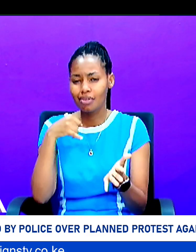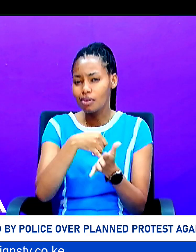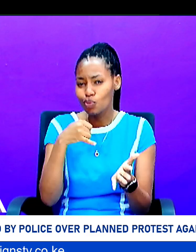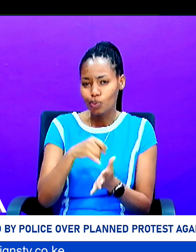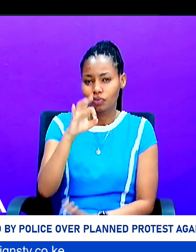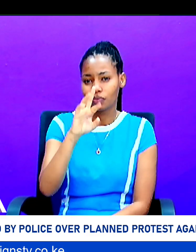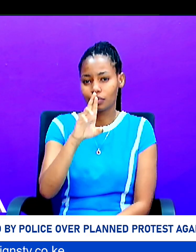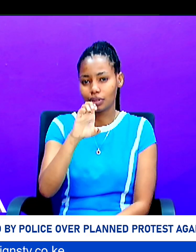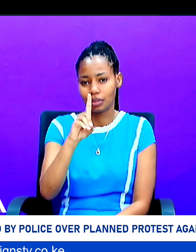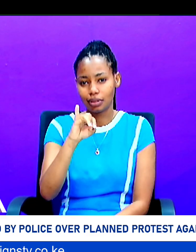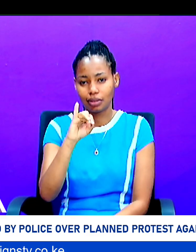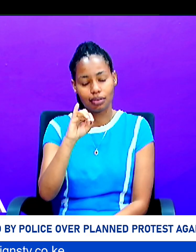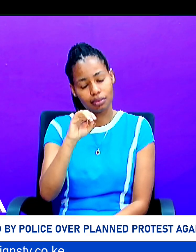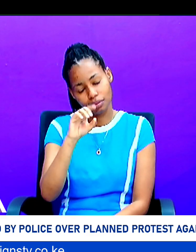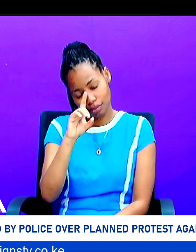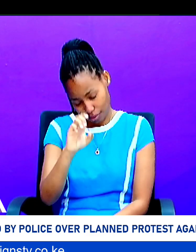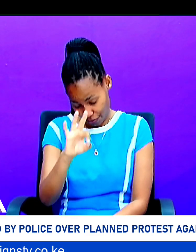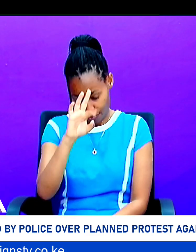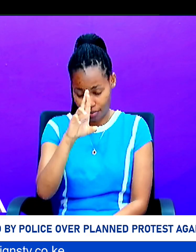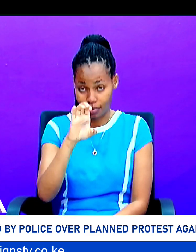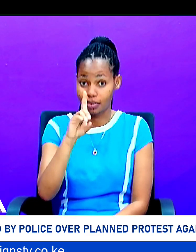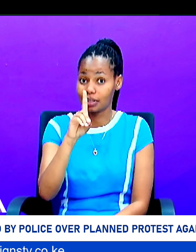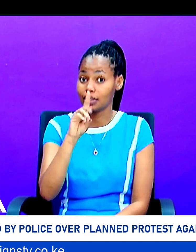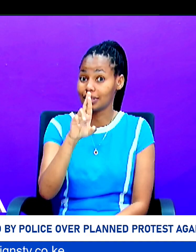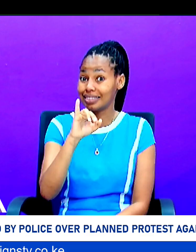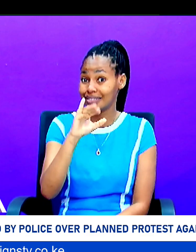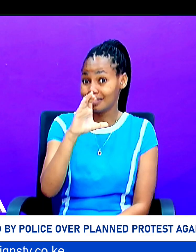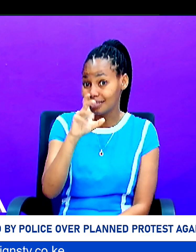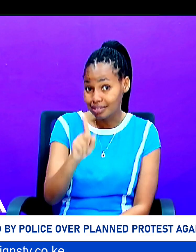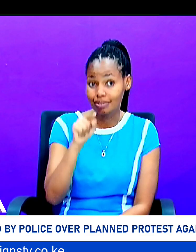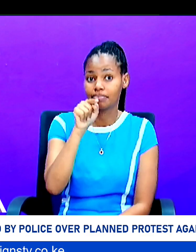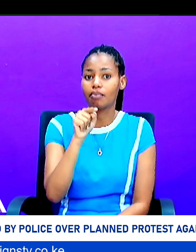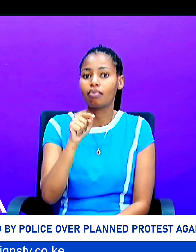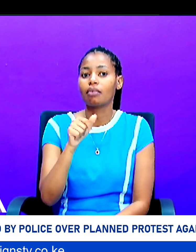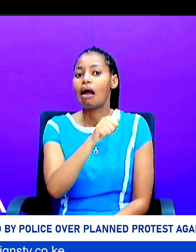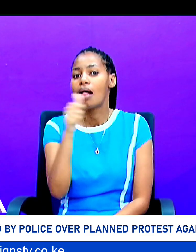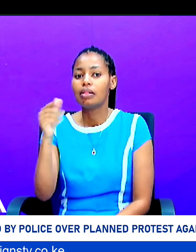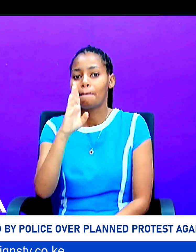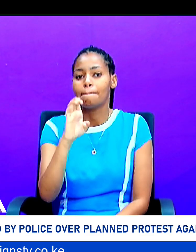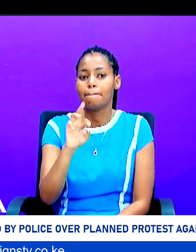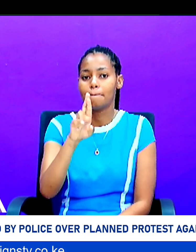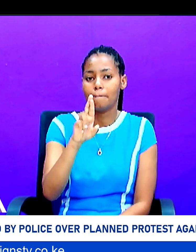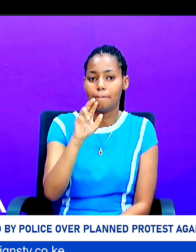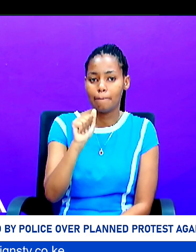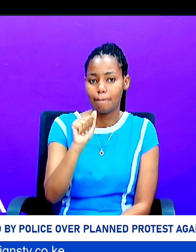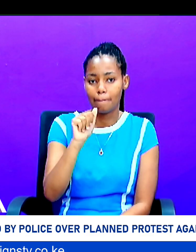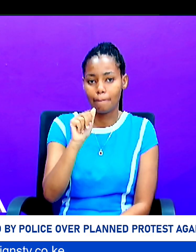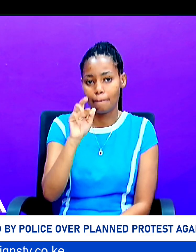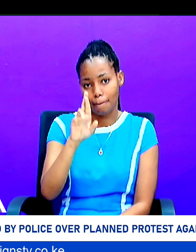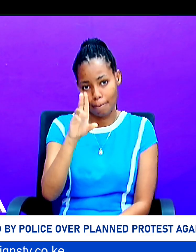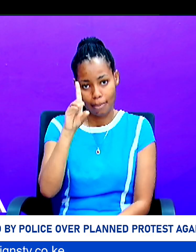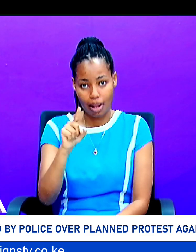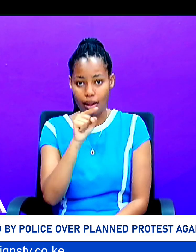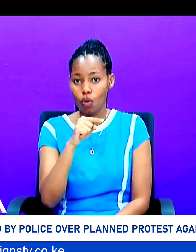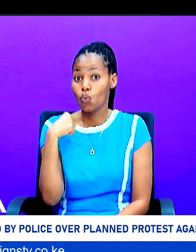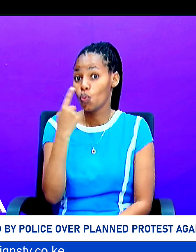He stated that the police action appears to be an attempt to silence the local community from pursuing the